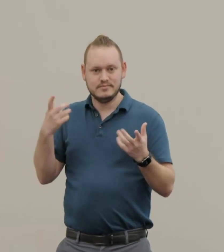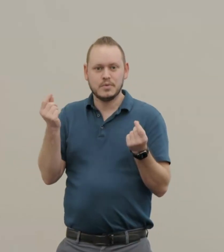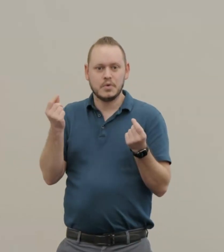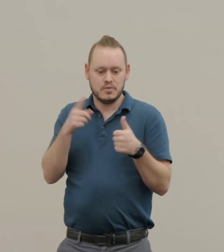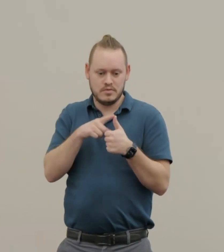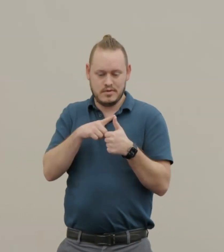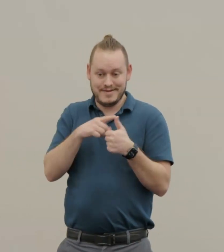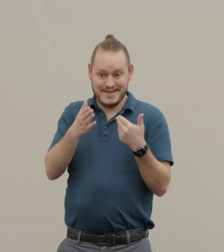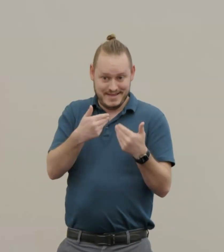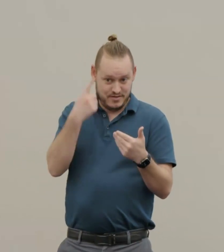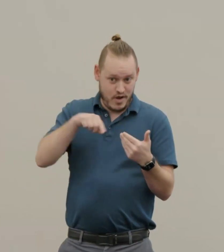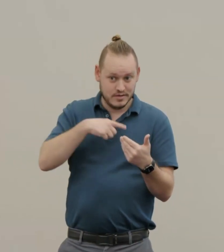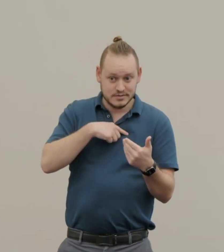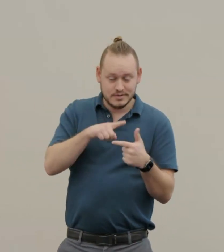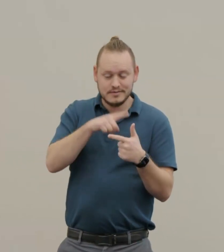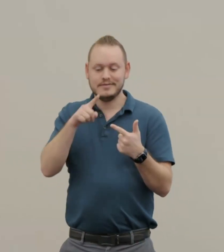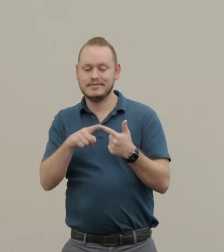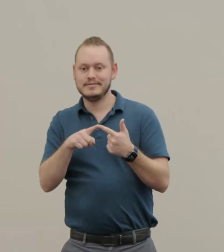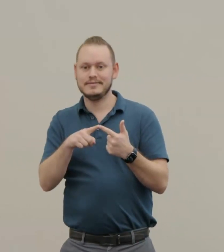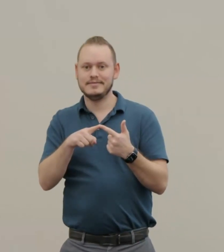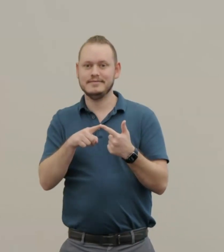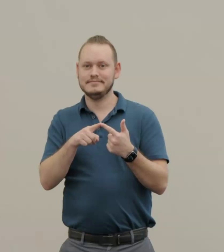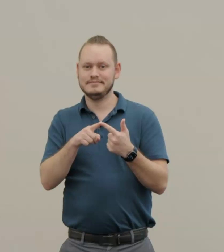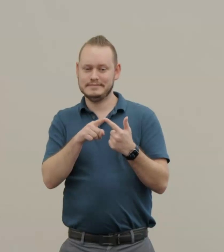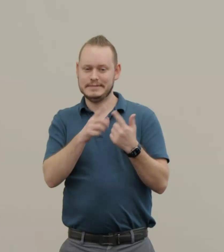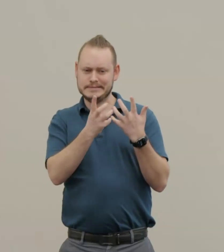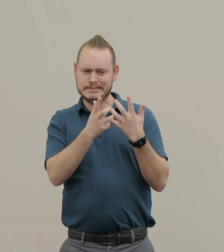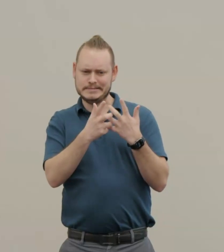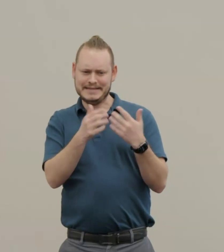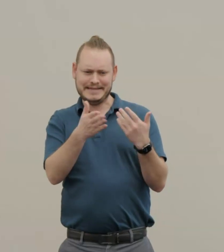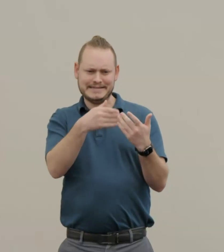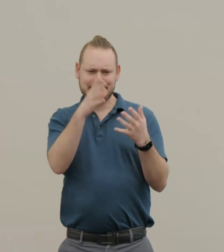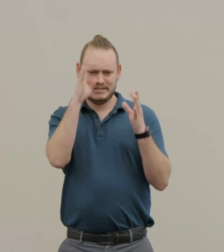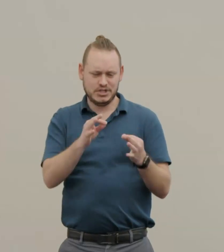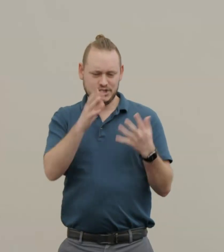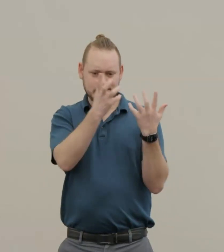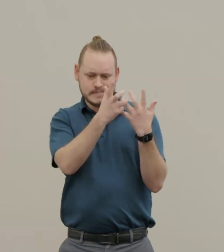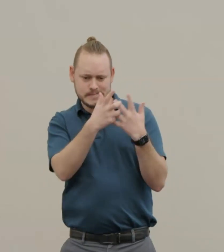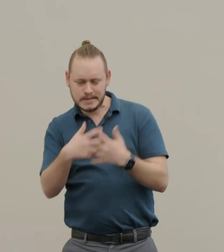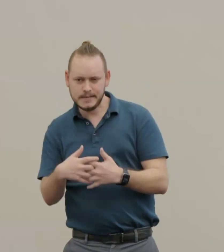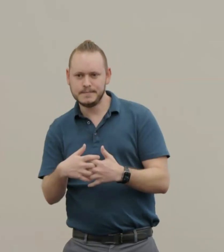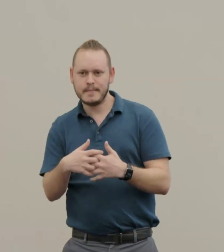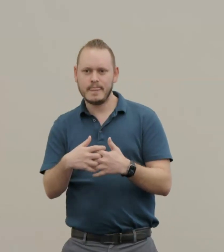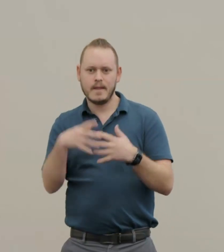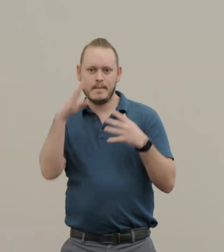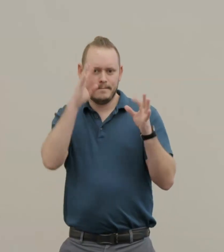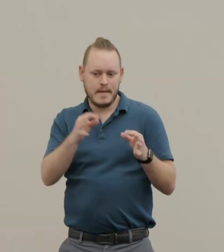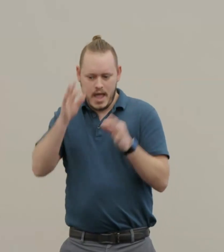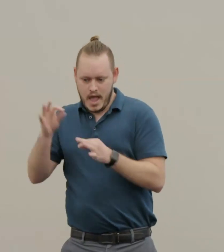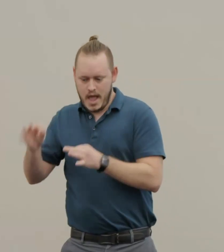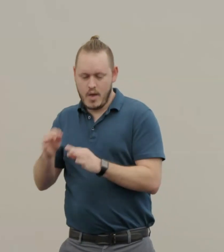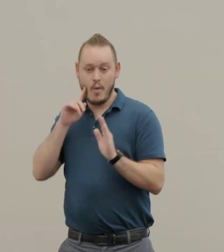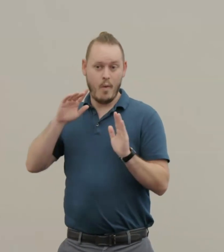A, make it easier for ourselves, but also work through some of those easy decisions that we need to make to hopefully